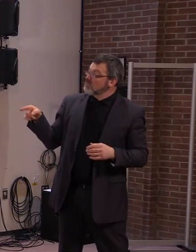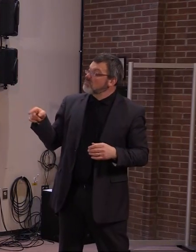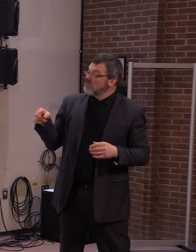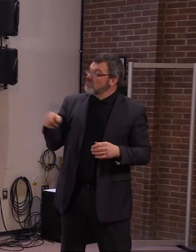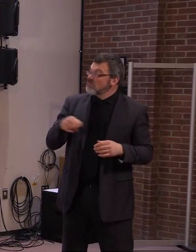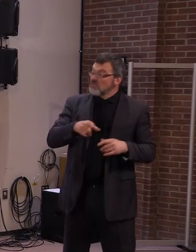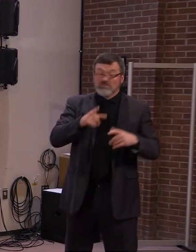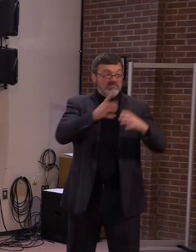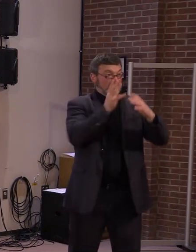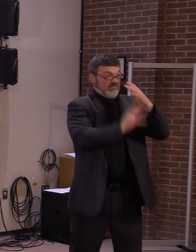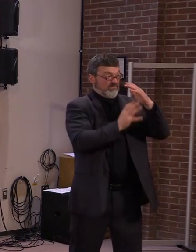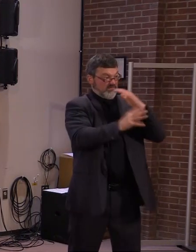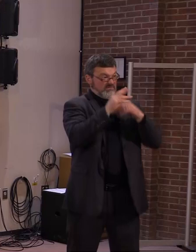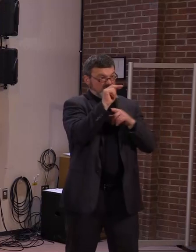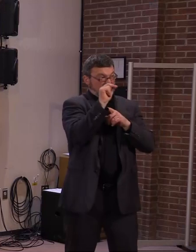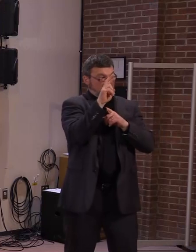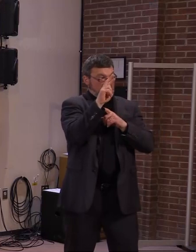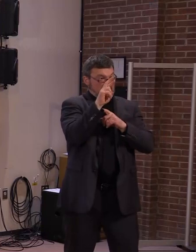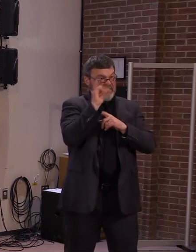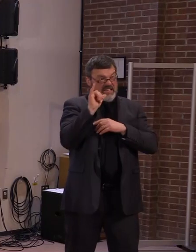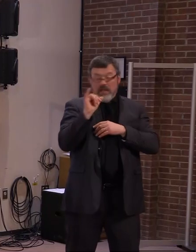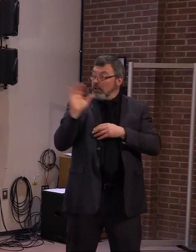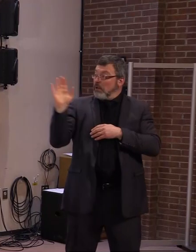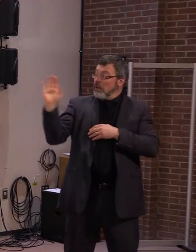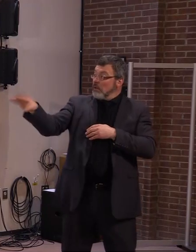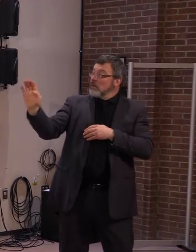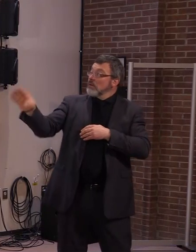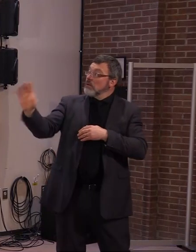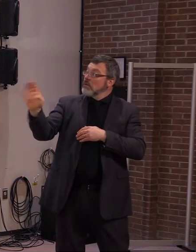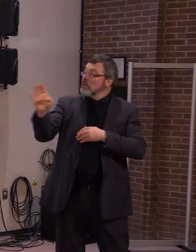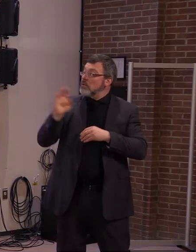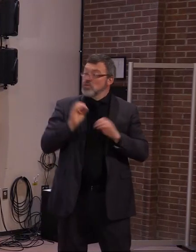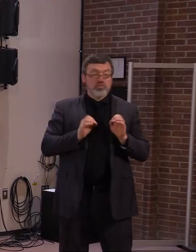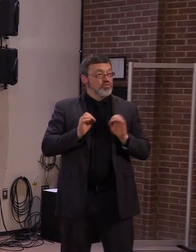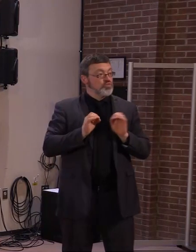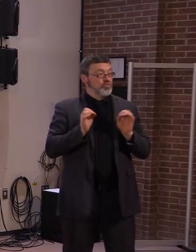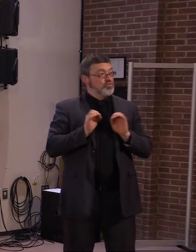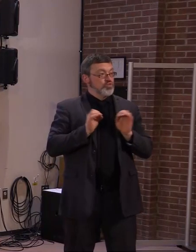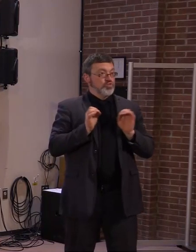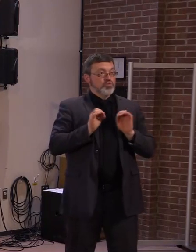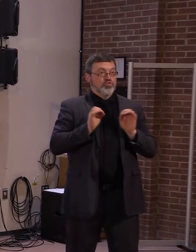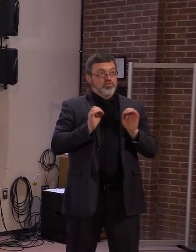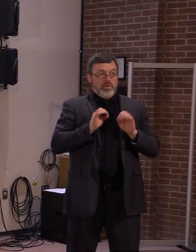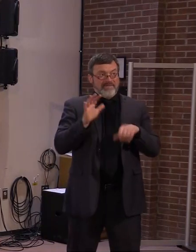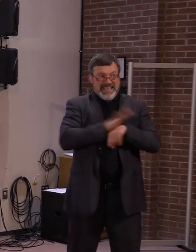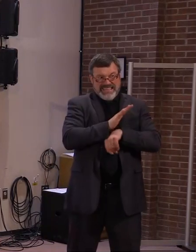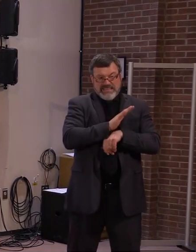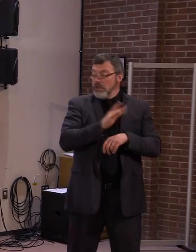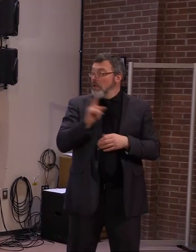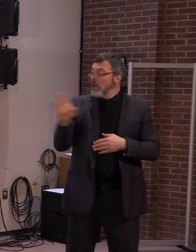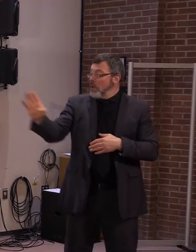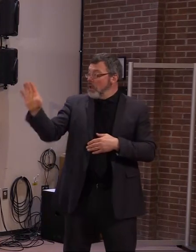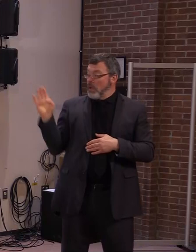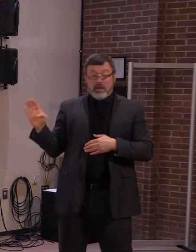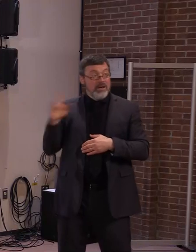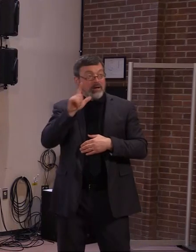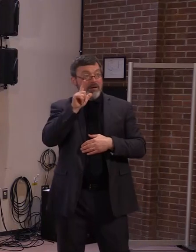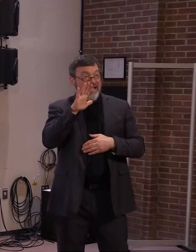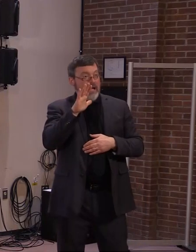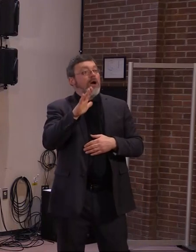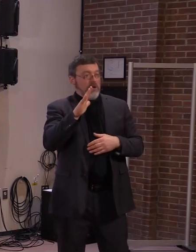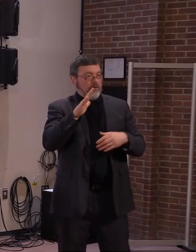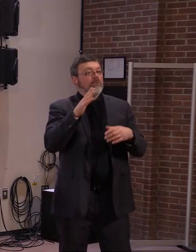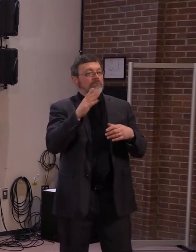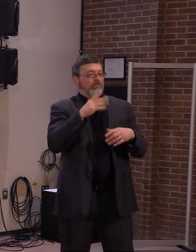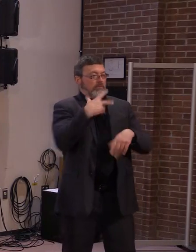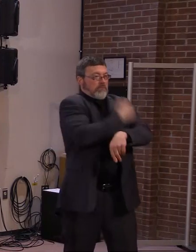fully vaccinated and boosted are way over there on the right. Those who are not fully vaccinated are off to the left. And you can see that there's a